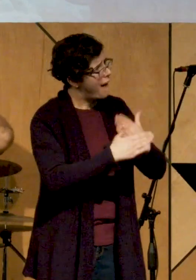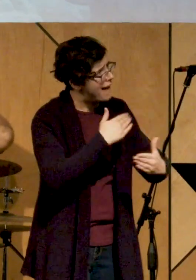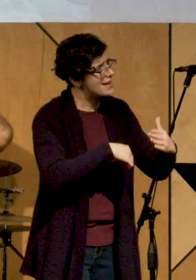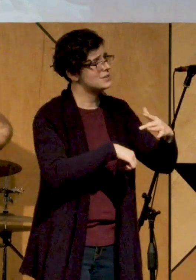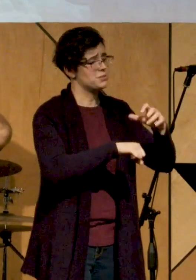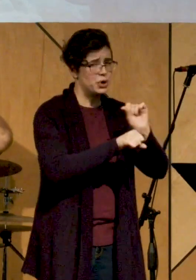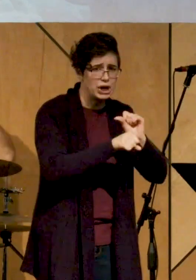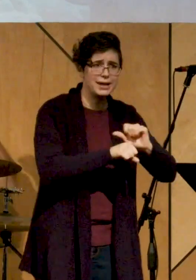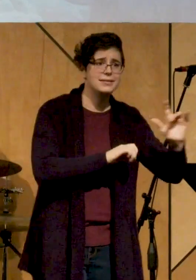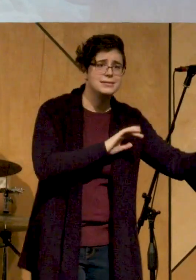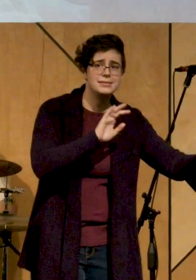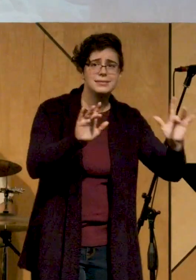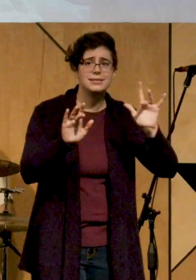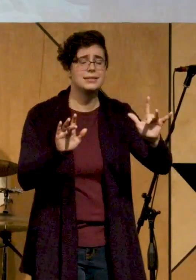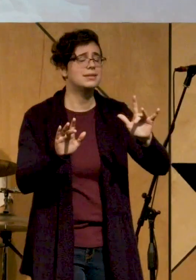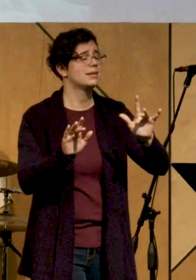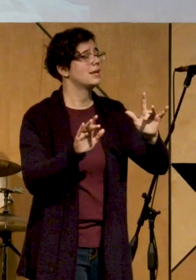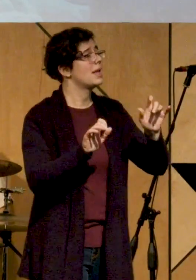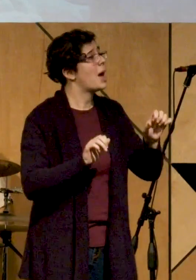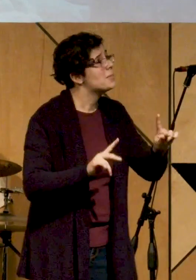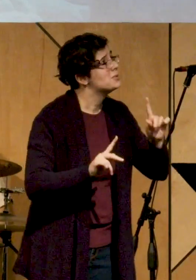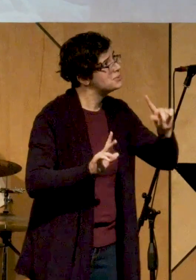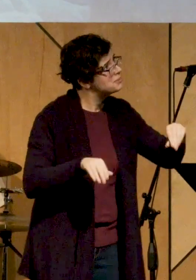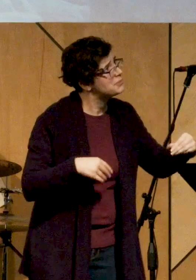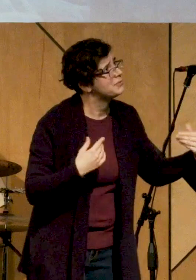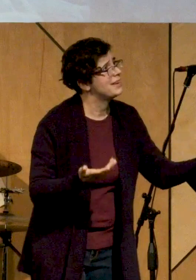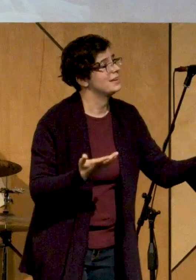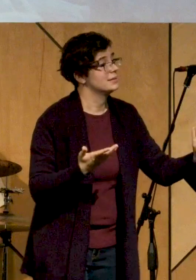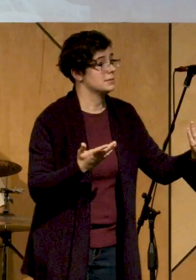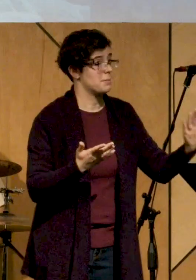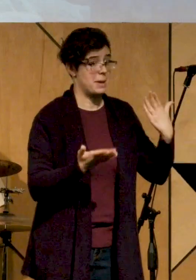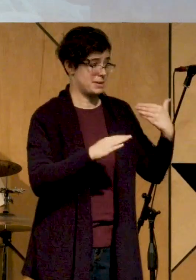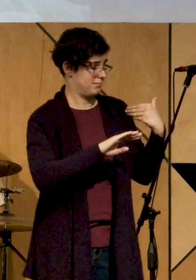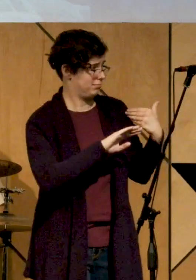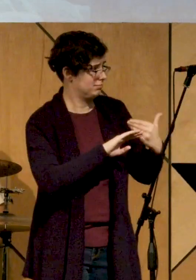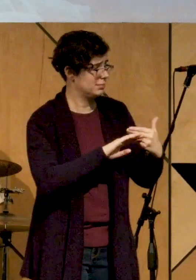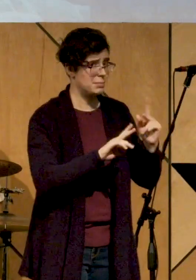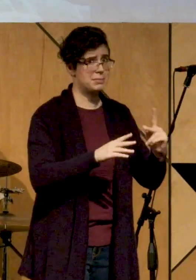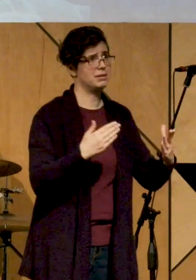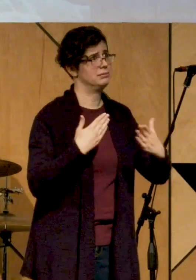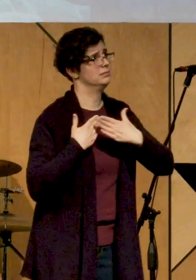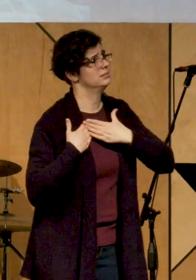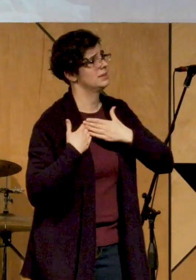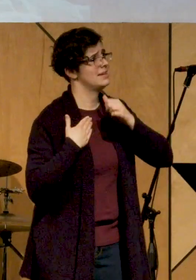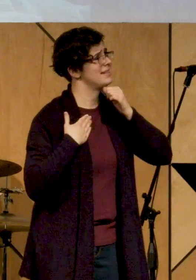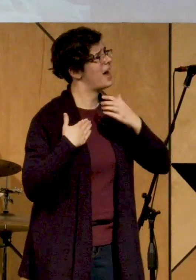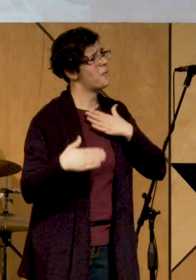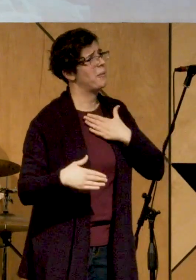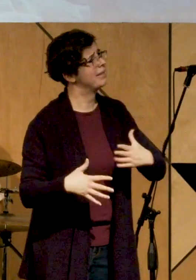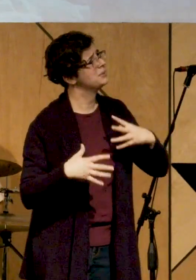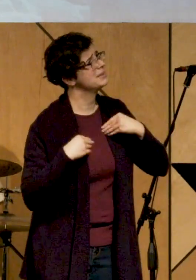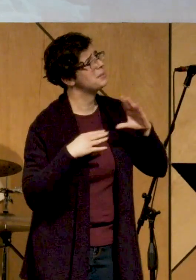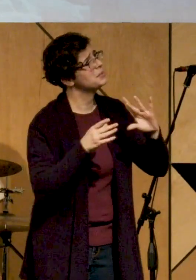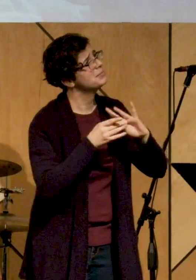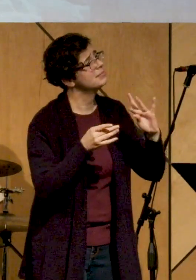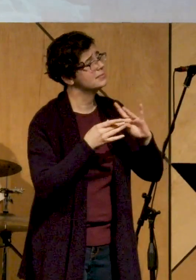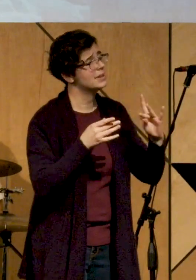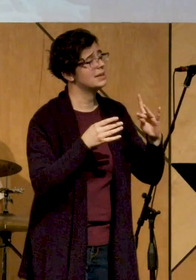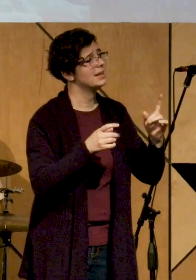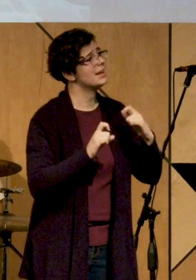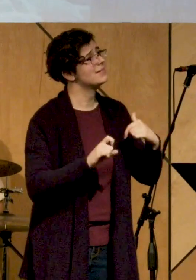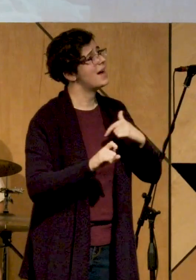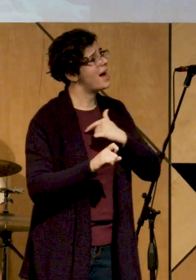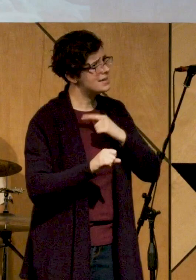at work, the doors that you're opening, the doors that have been closed in people's hearts? And God, would you give us